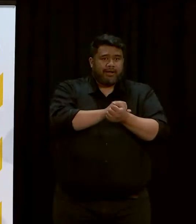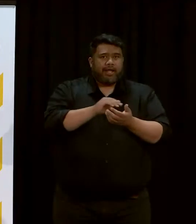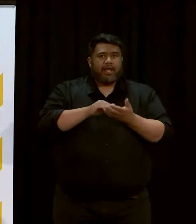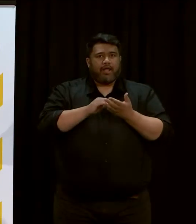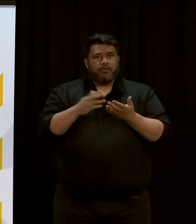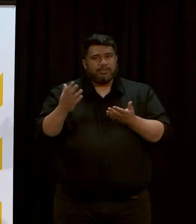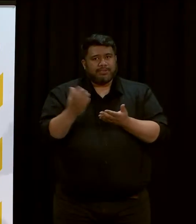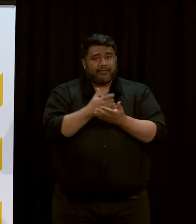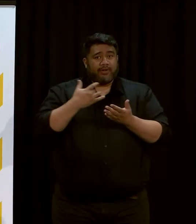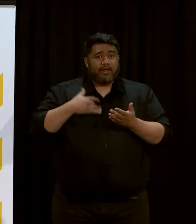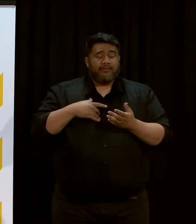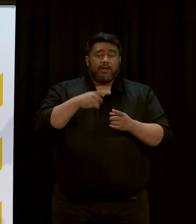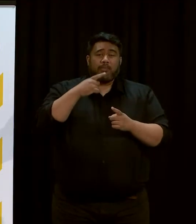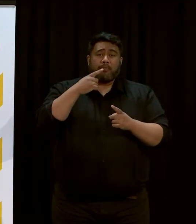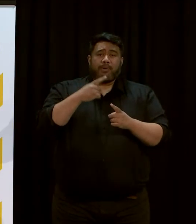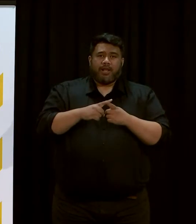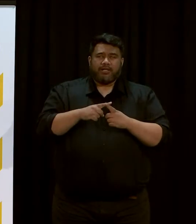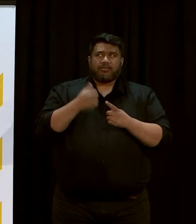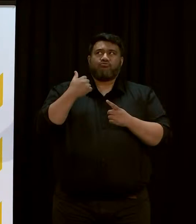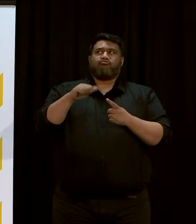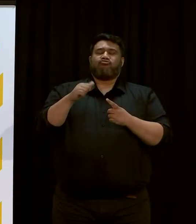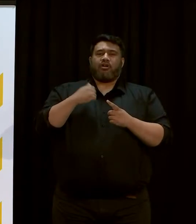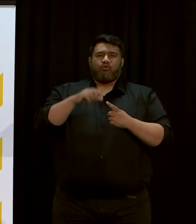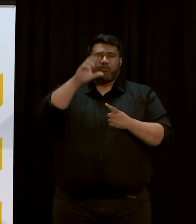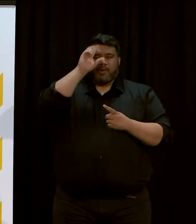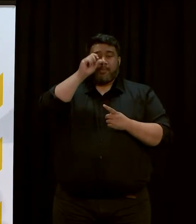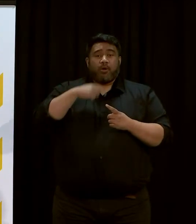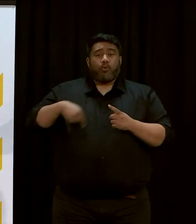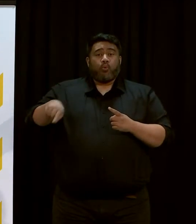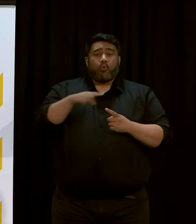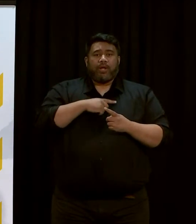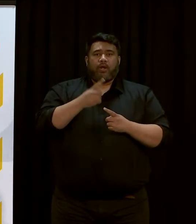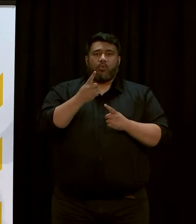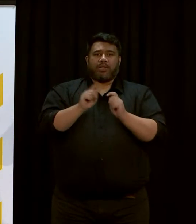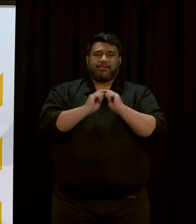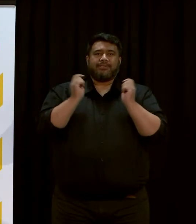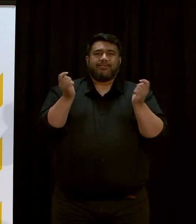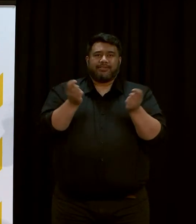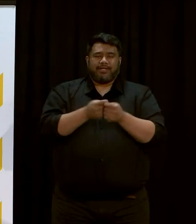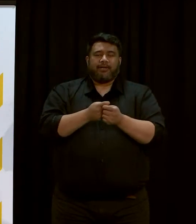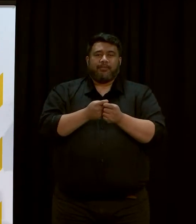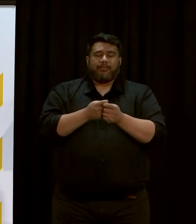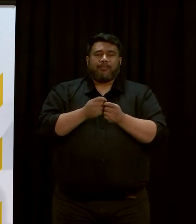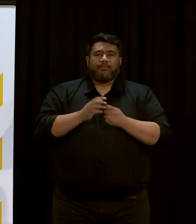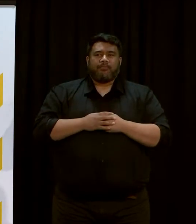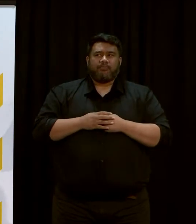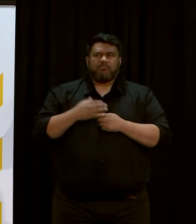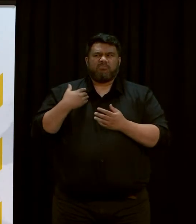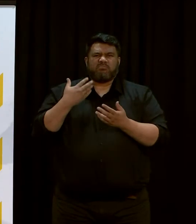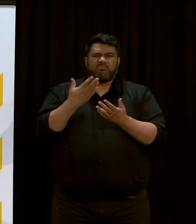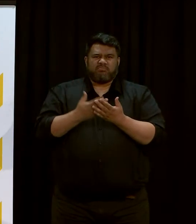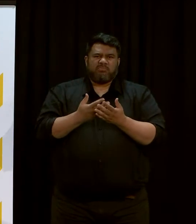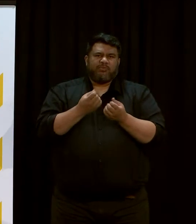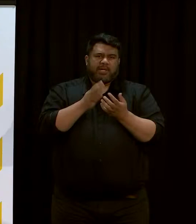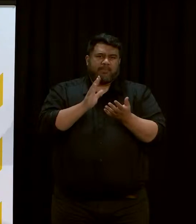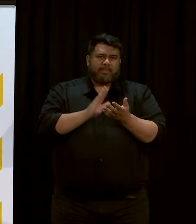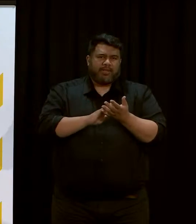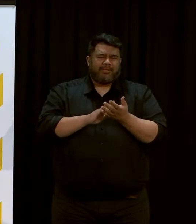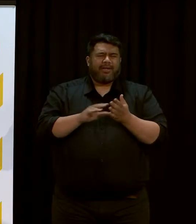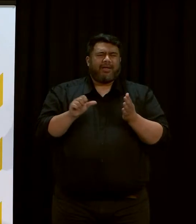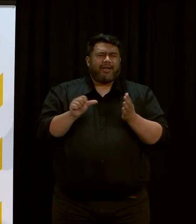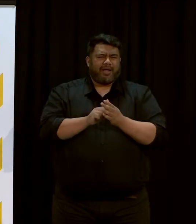us all we are still a team. That through this really hard few months, if we have a job to do, we will rally to do